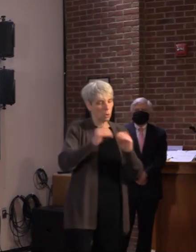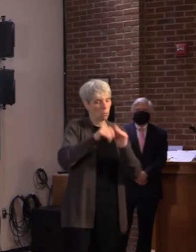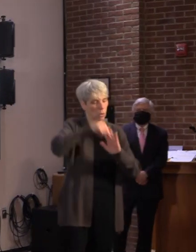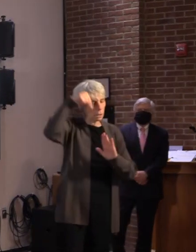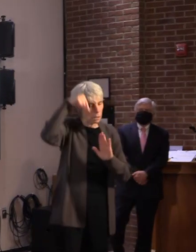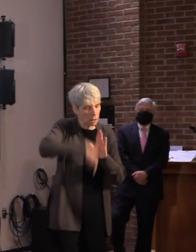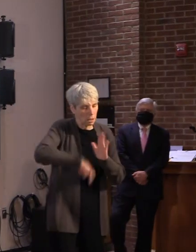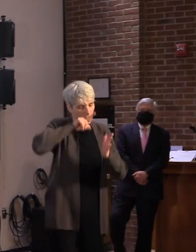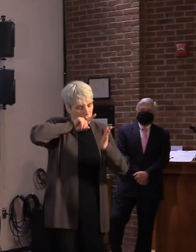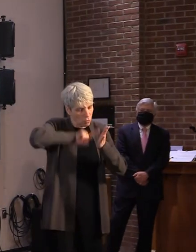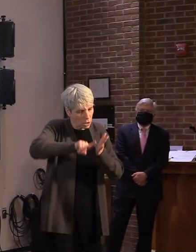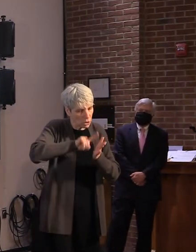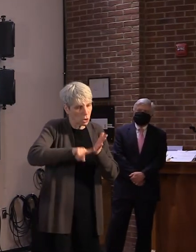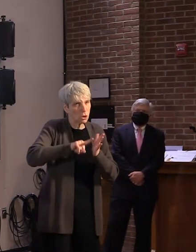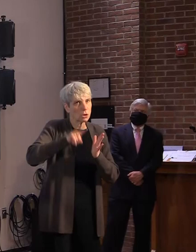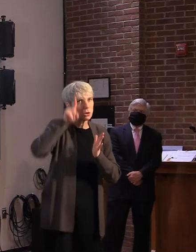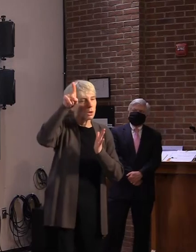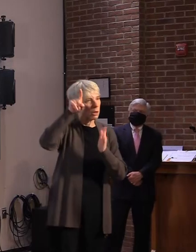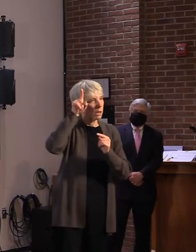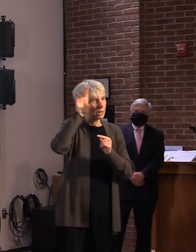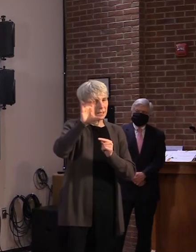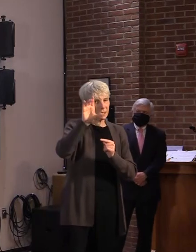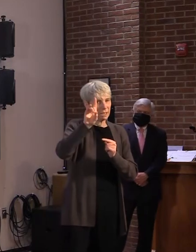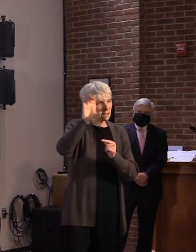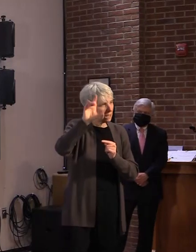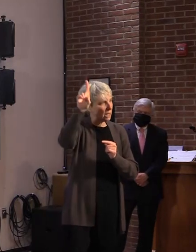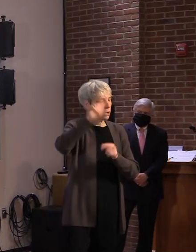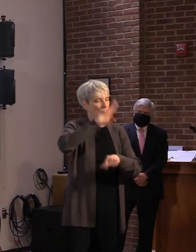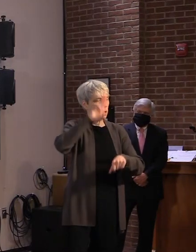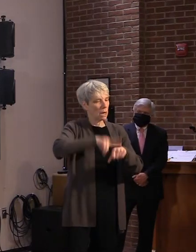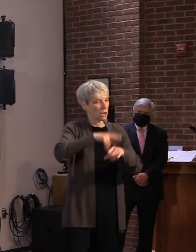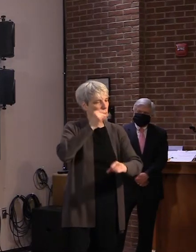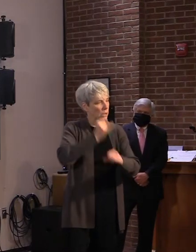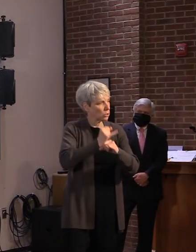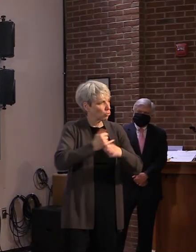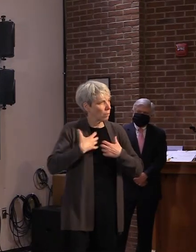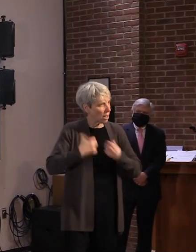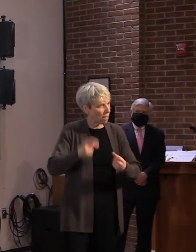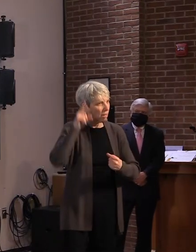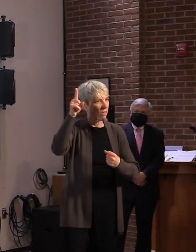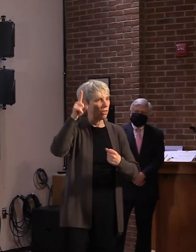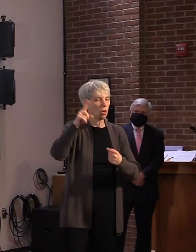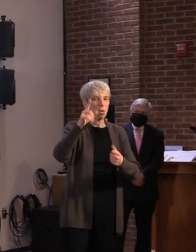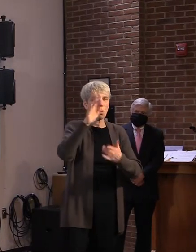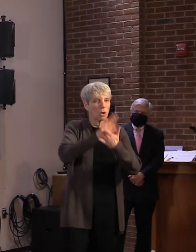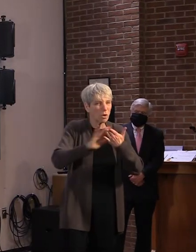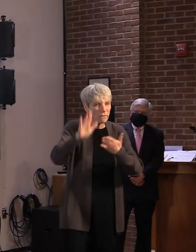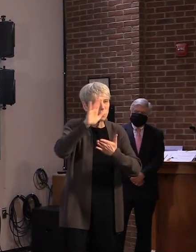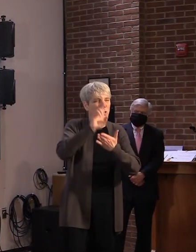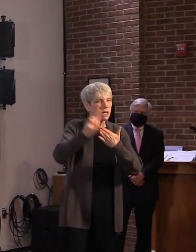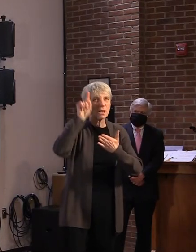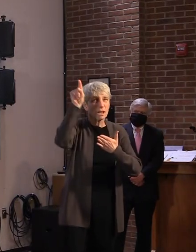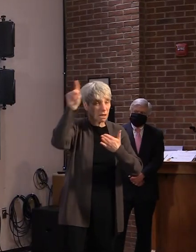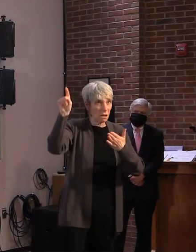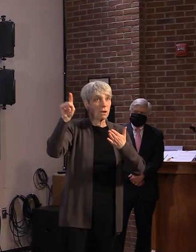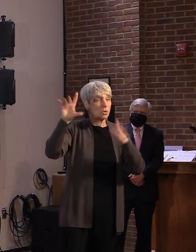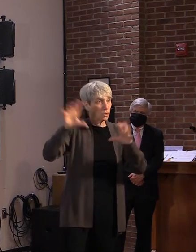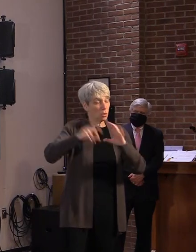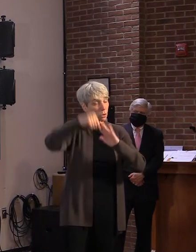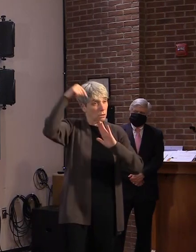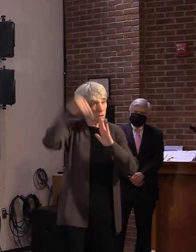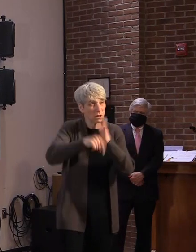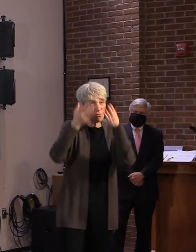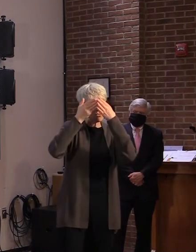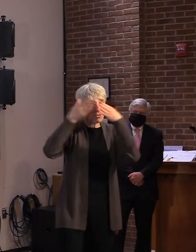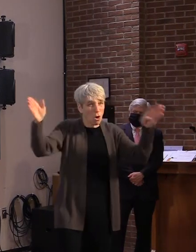conducted or planned by the CDC or the NIH or another academic organization. Many